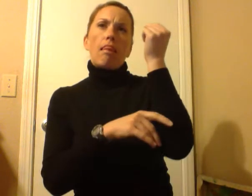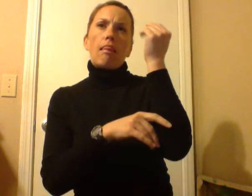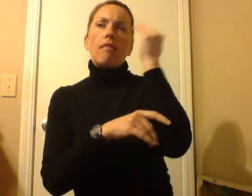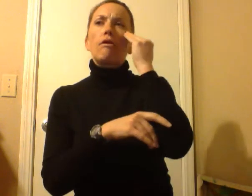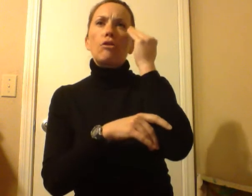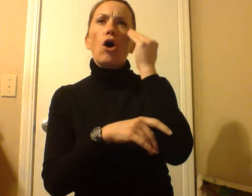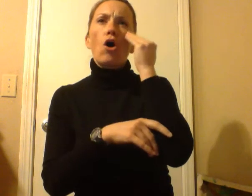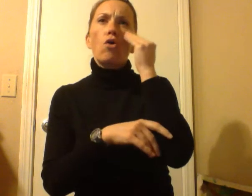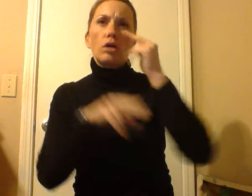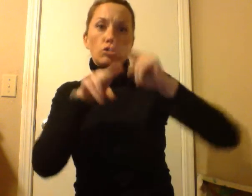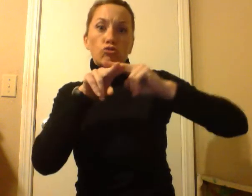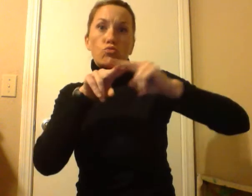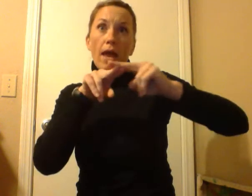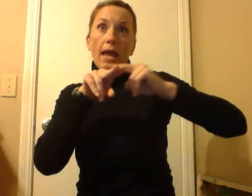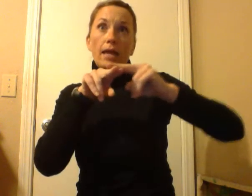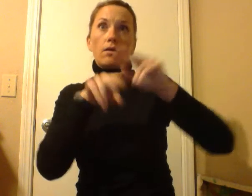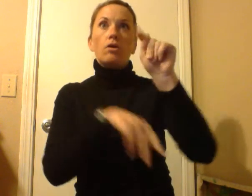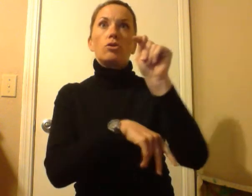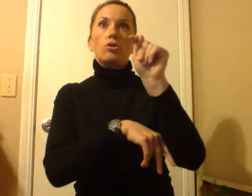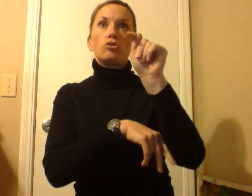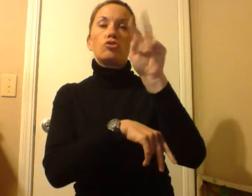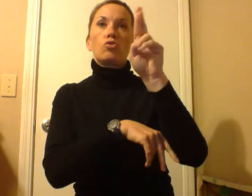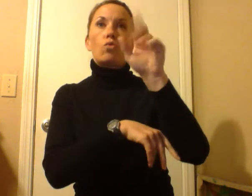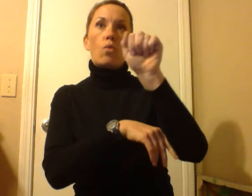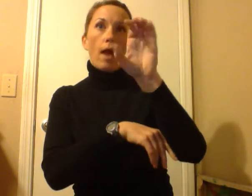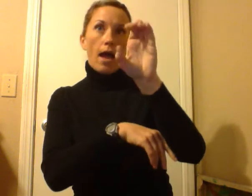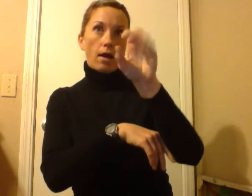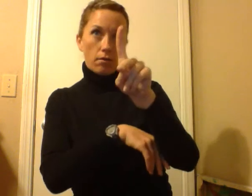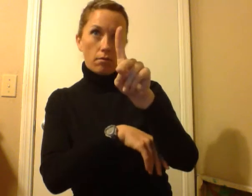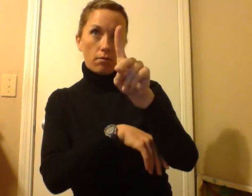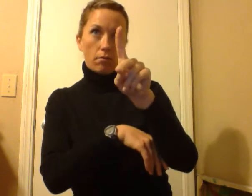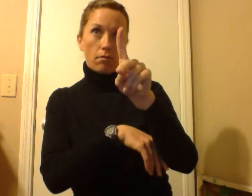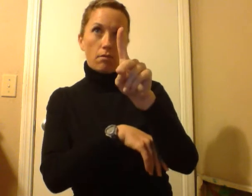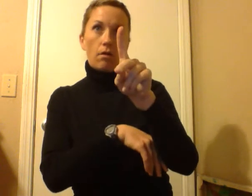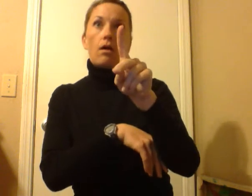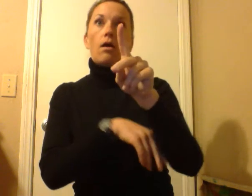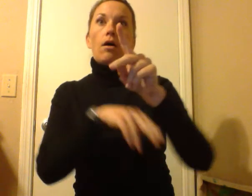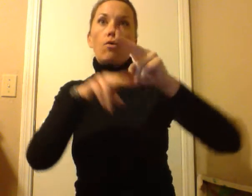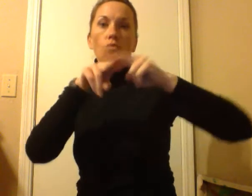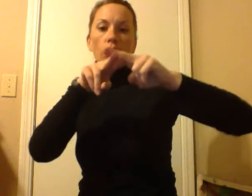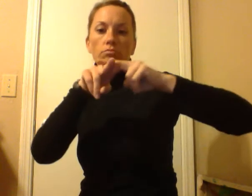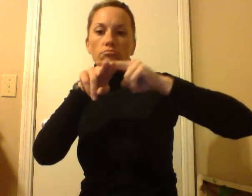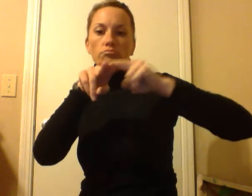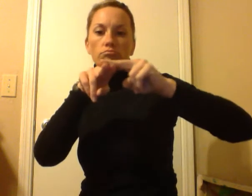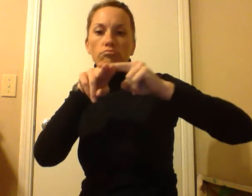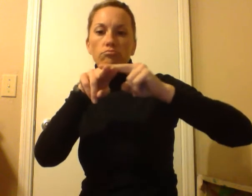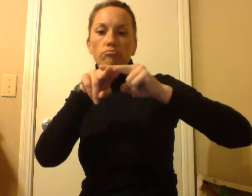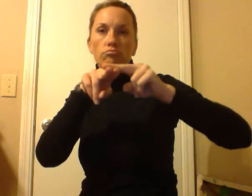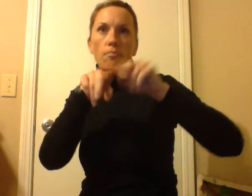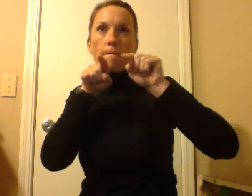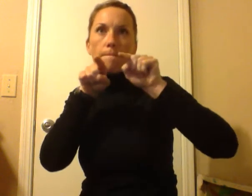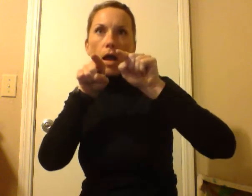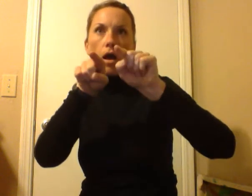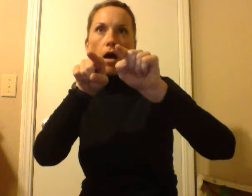at the back of your desk and the front of your desk. They're parallel. I want you to look at the ceiling, and I want you to look at